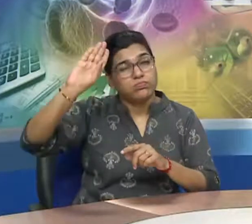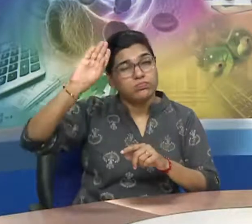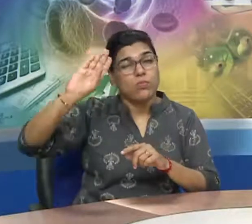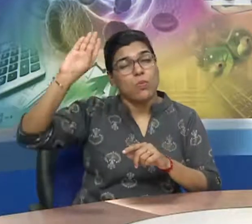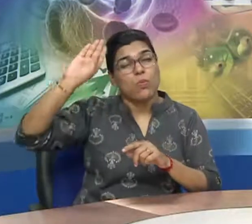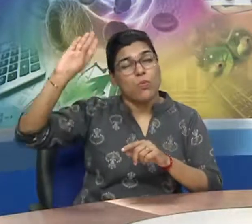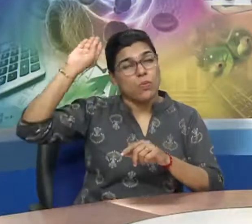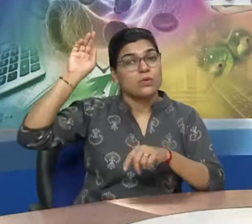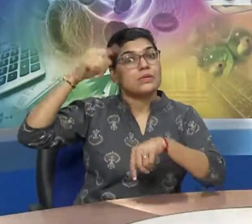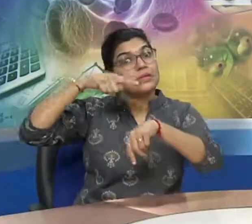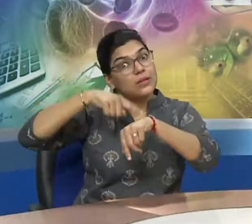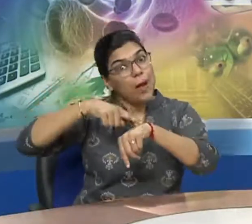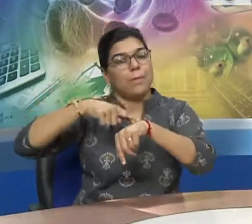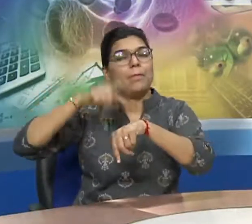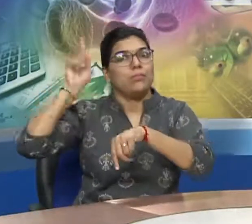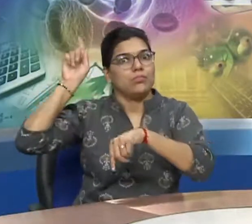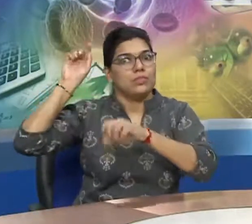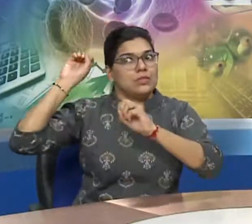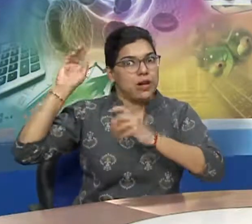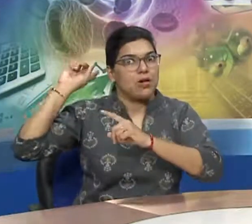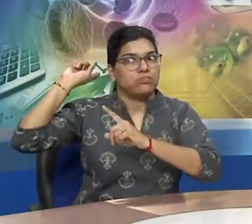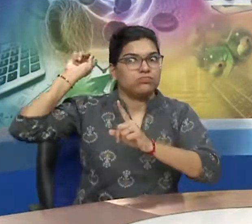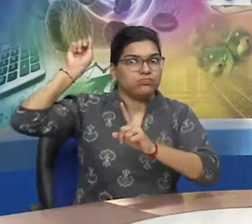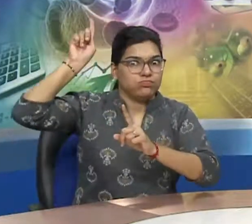This lesson is a poem.